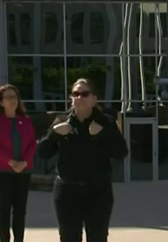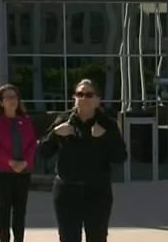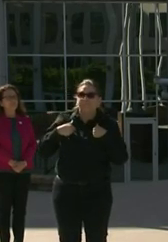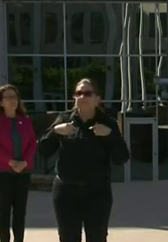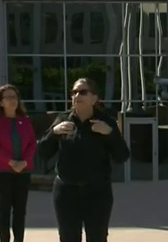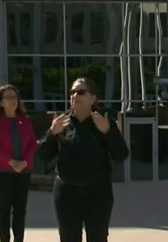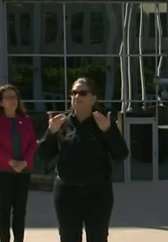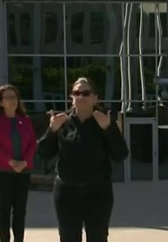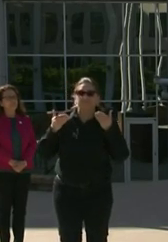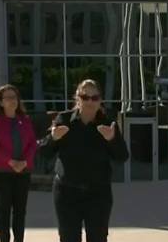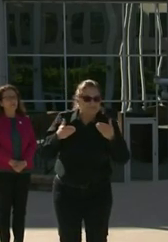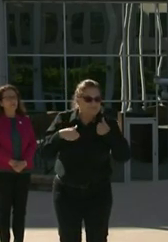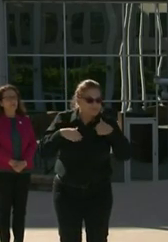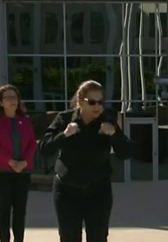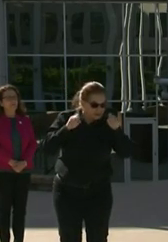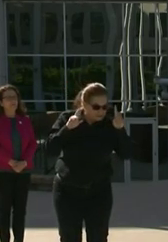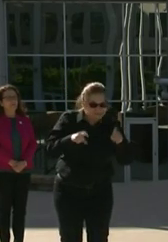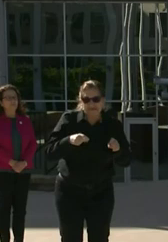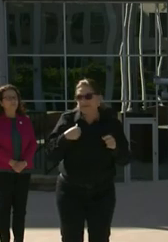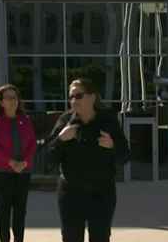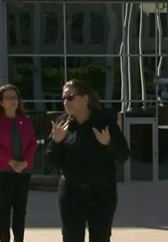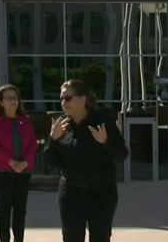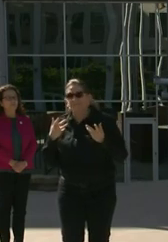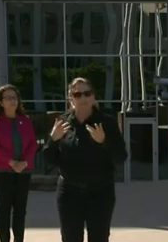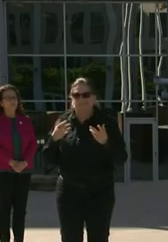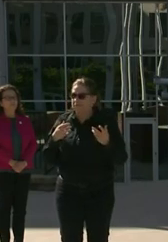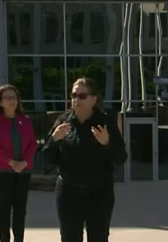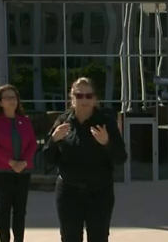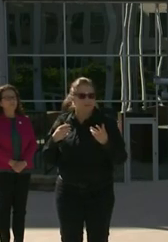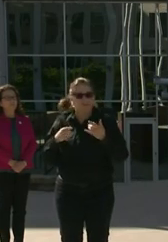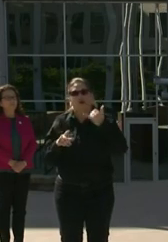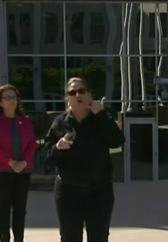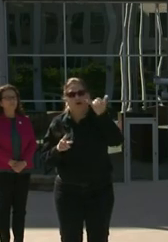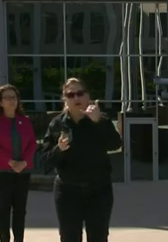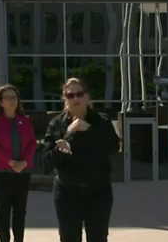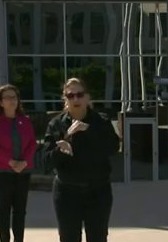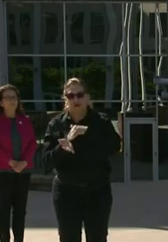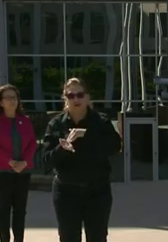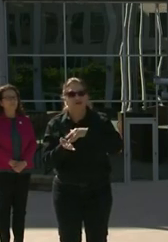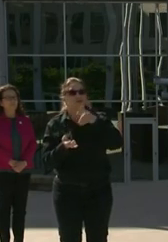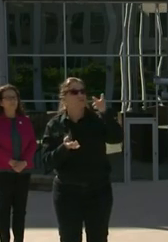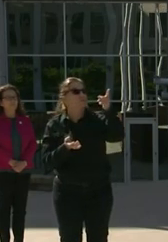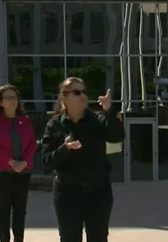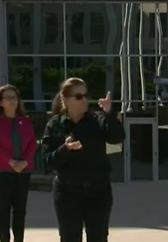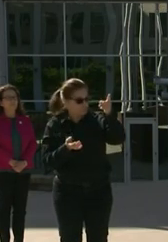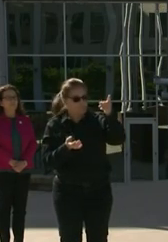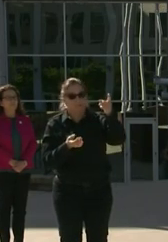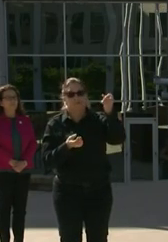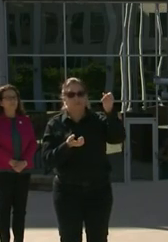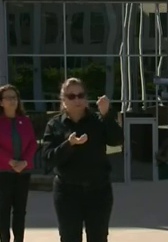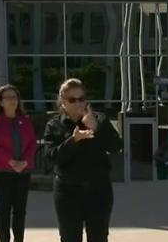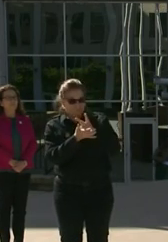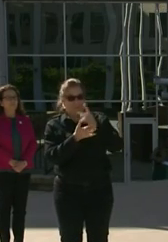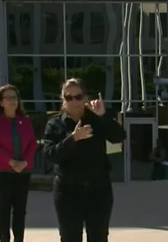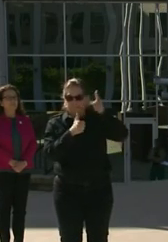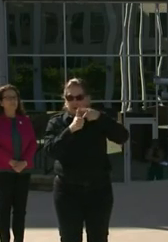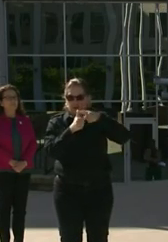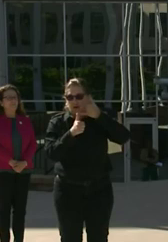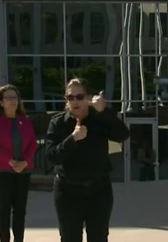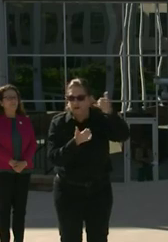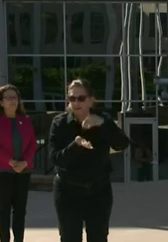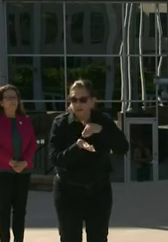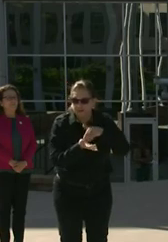medical attention by calling your provider. Call your health care provider and seek advice from